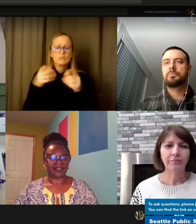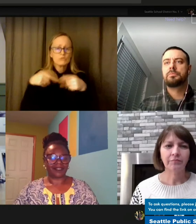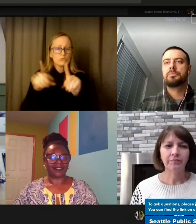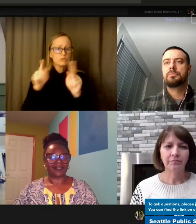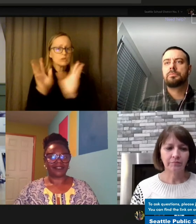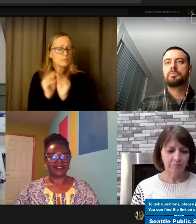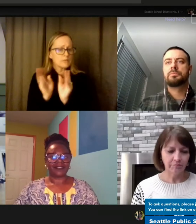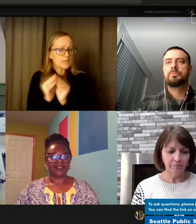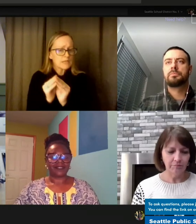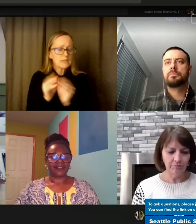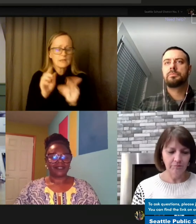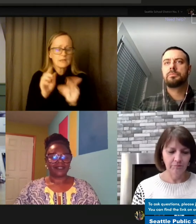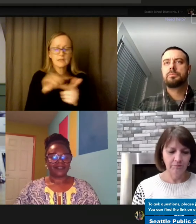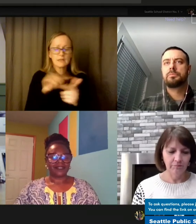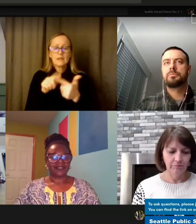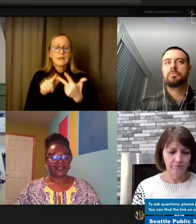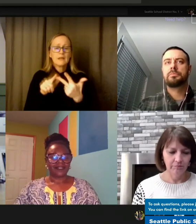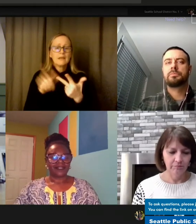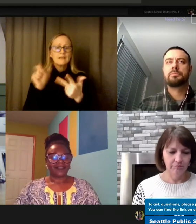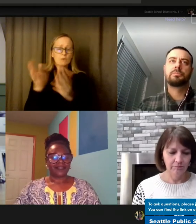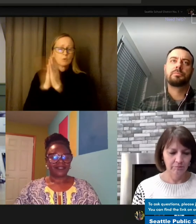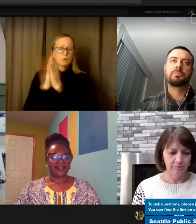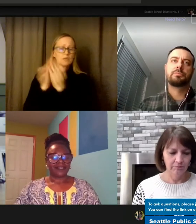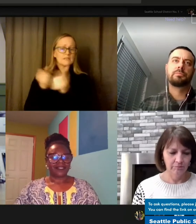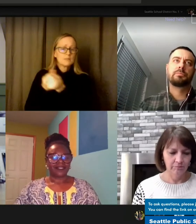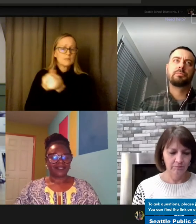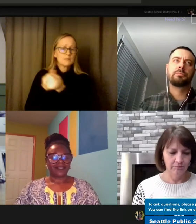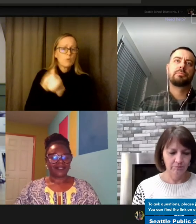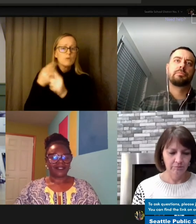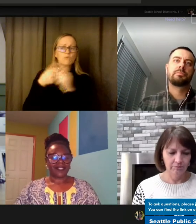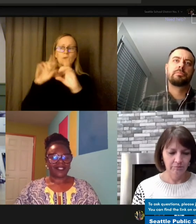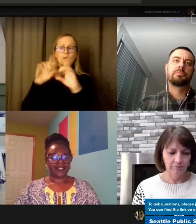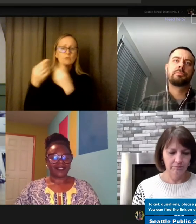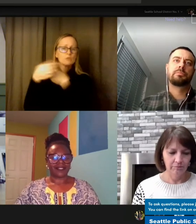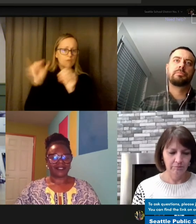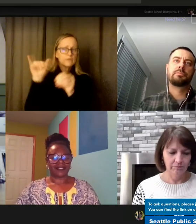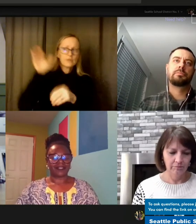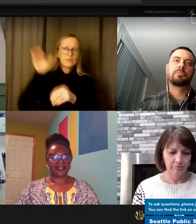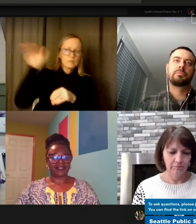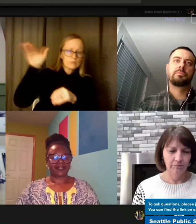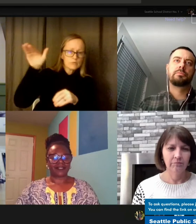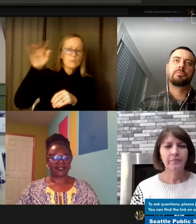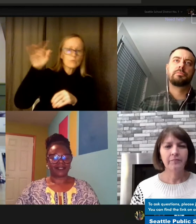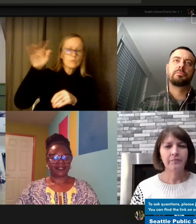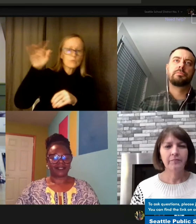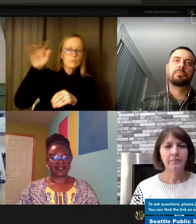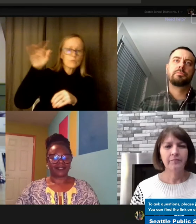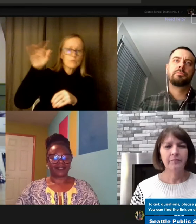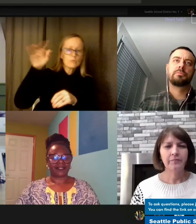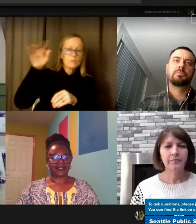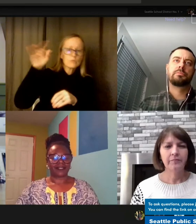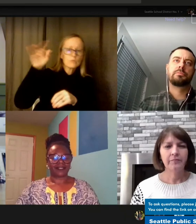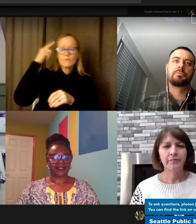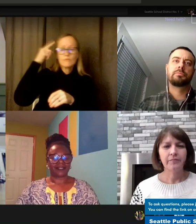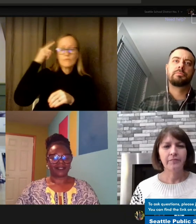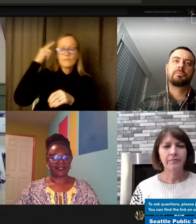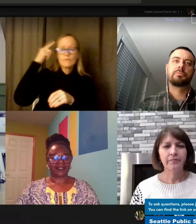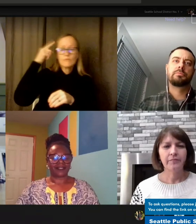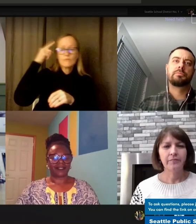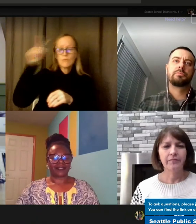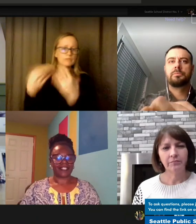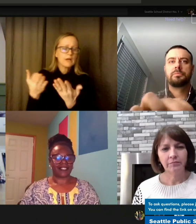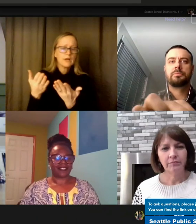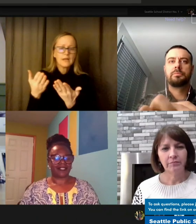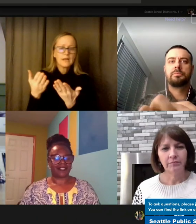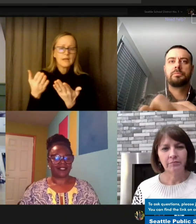support from our district office in terms of who might be able to provide